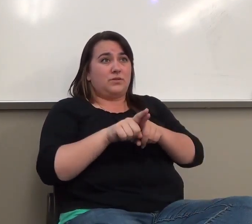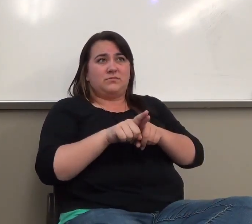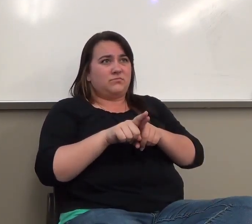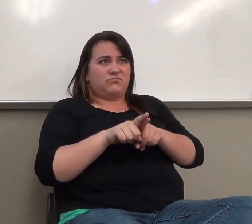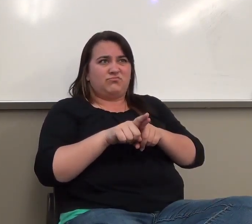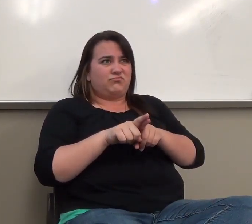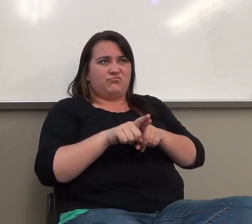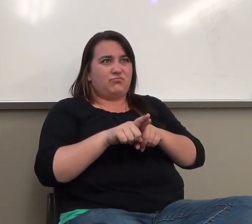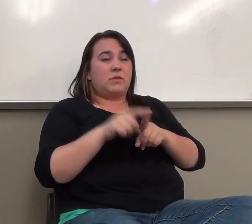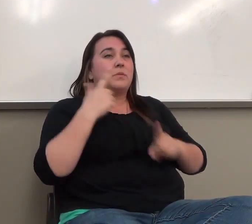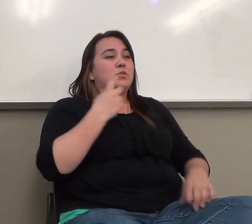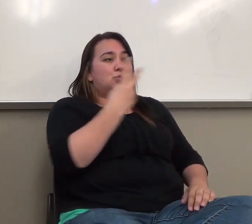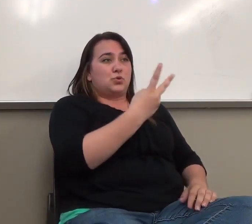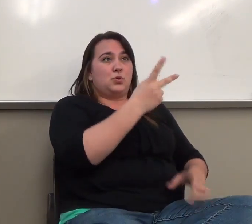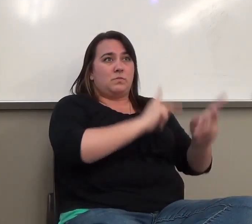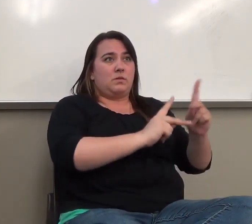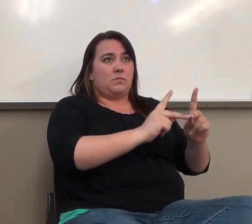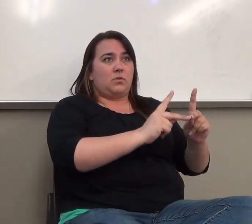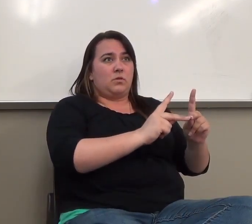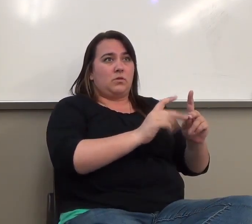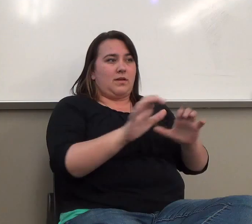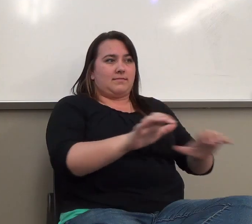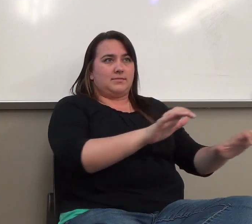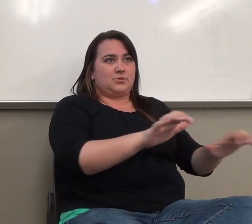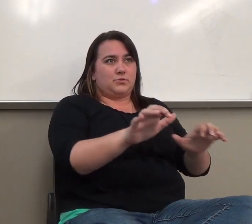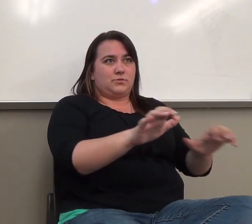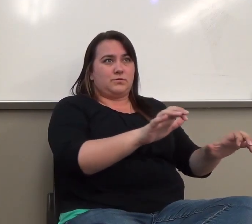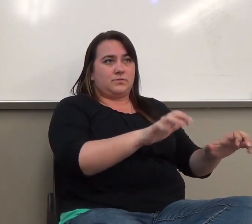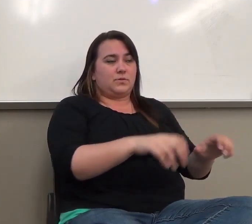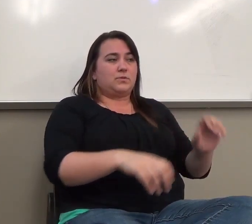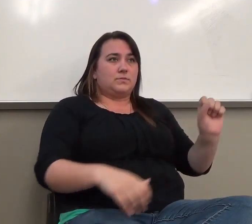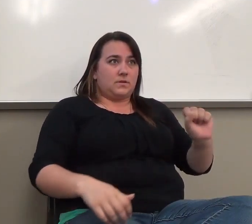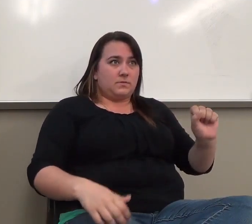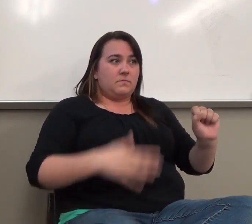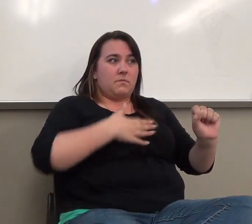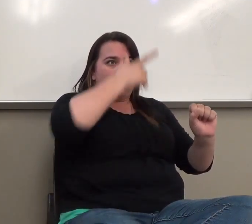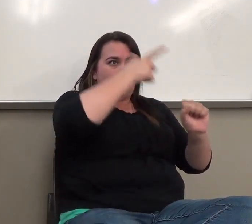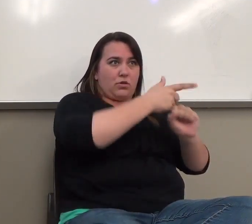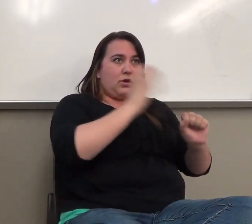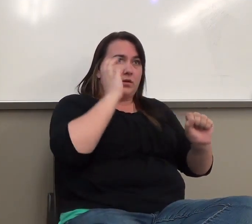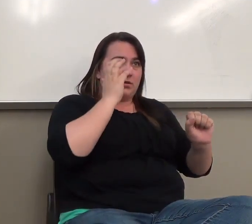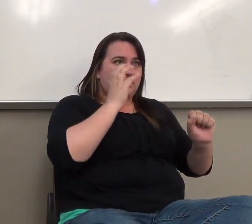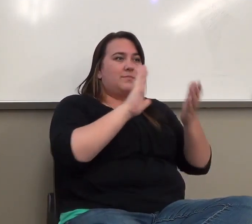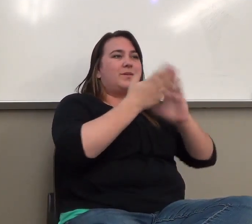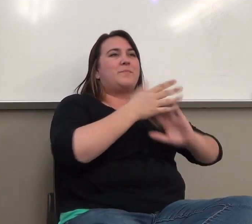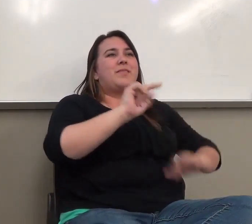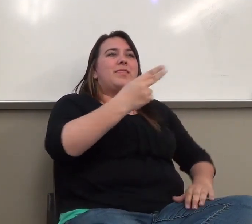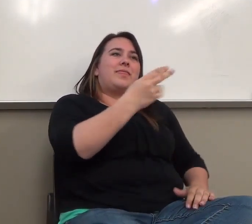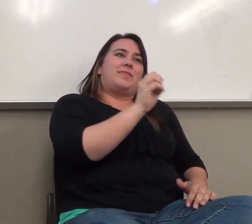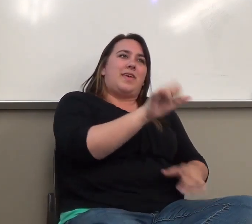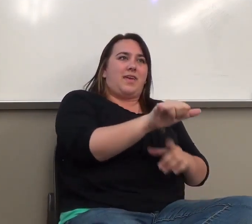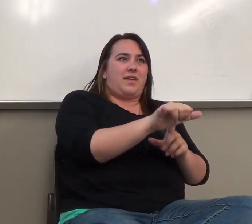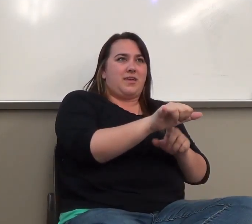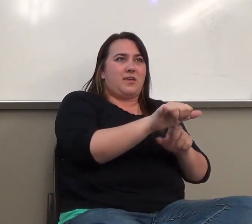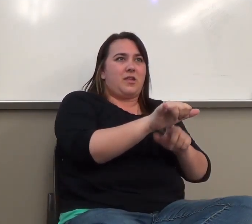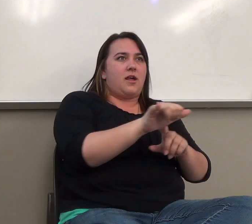I forget to edit the rest of the sentence, okay? Because I say, oh, I want to put that in there. Now does the verb agree with the